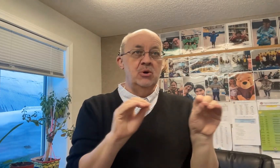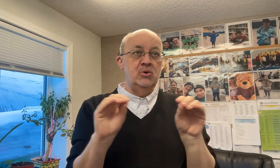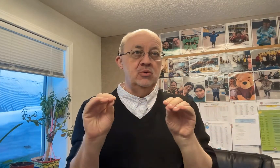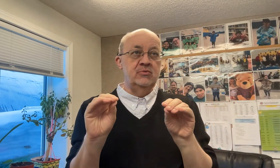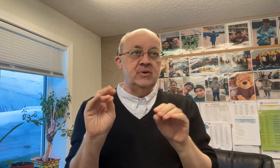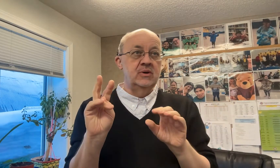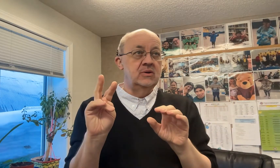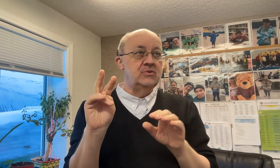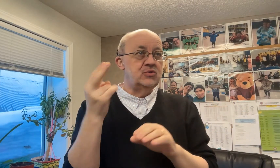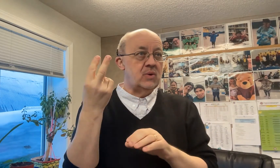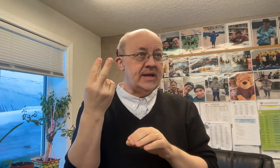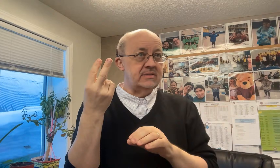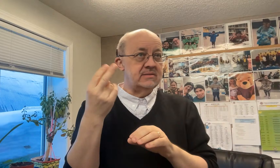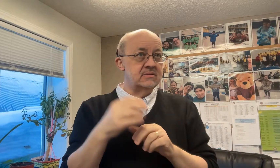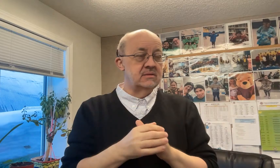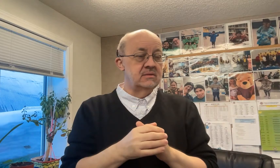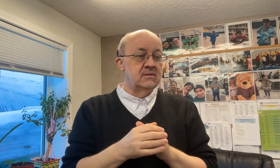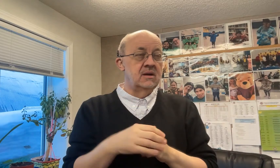move twice.